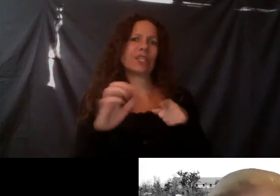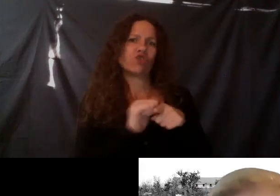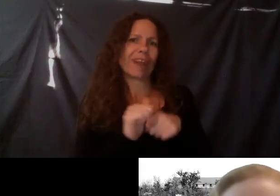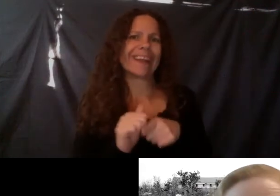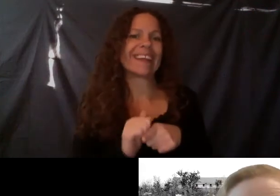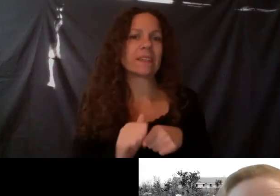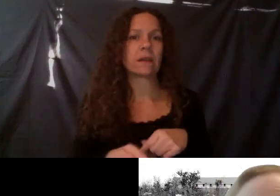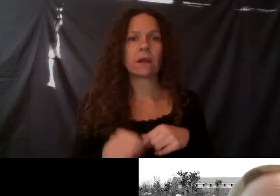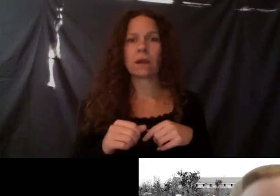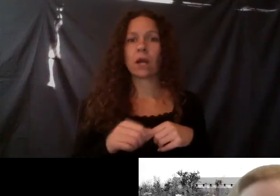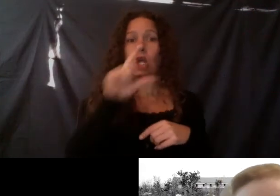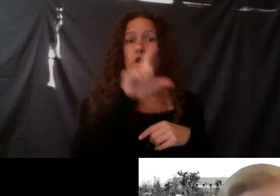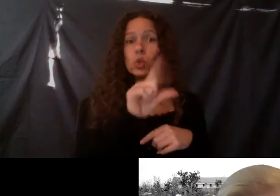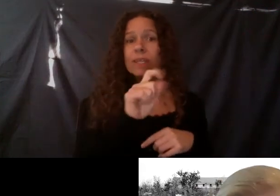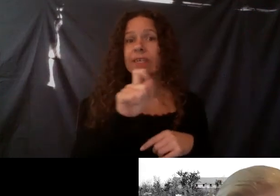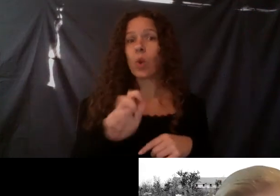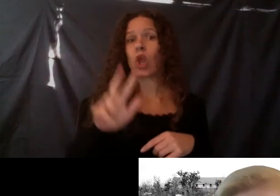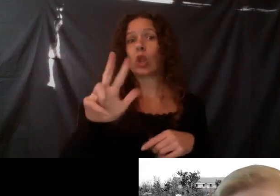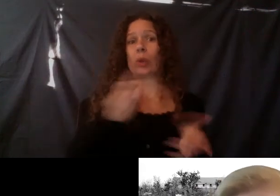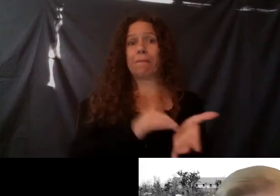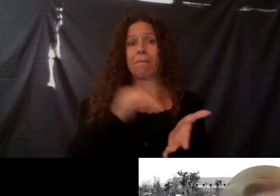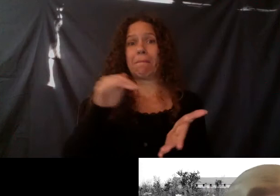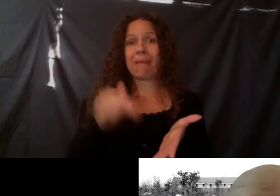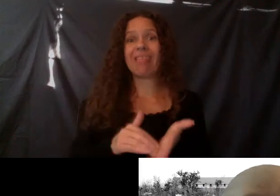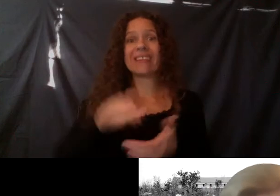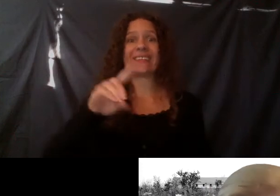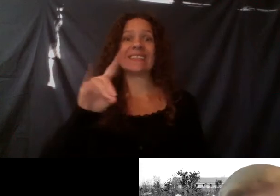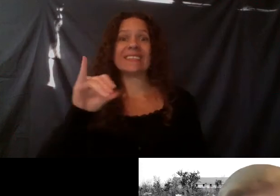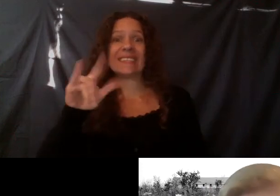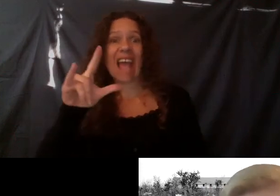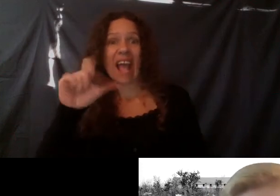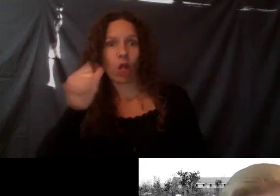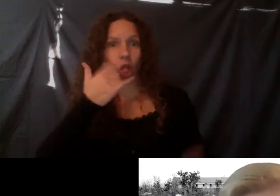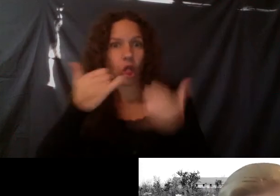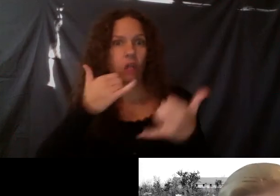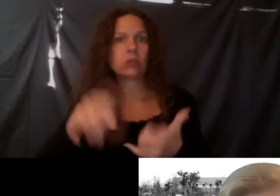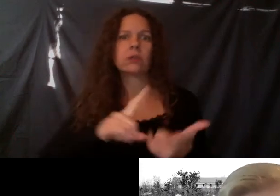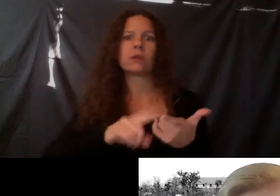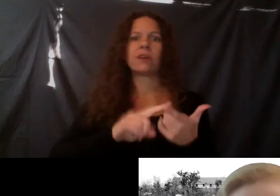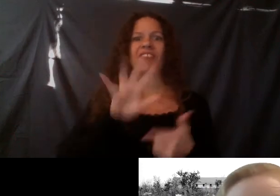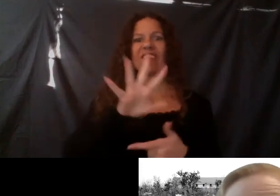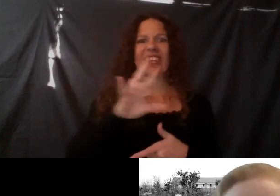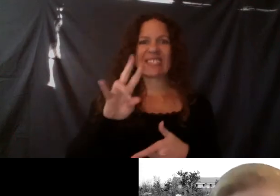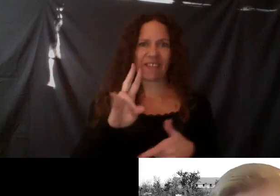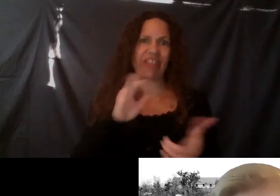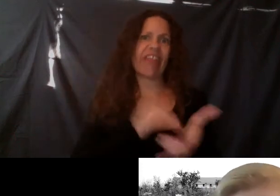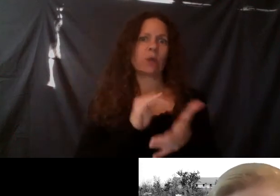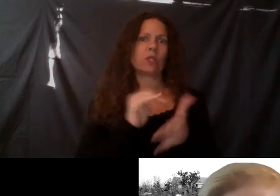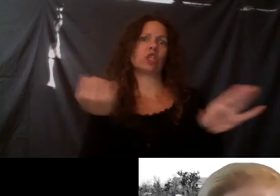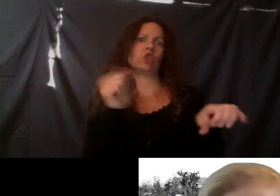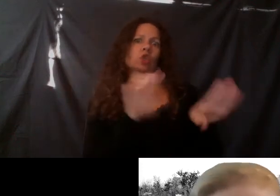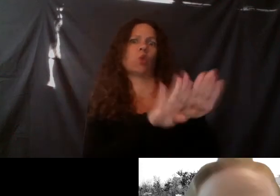over 20.3 million dials, knocked on the over 57,000 doors in the primary, made a total